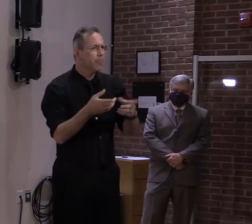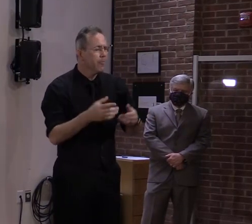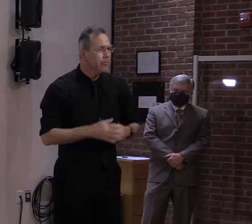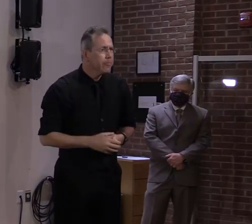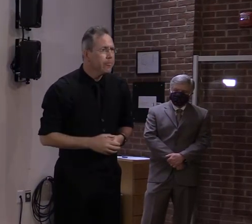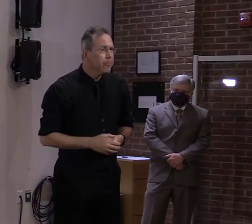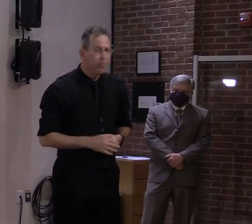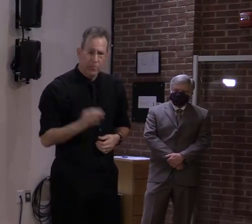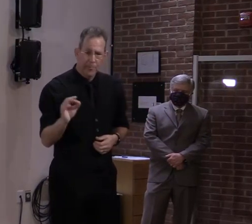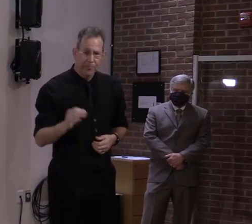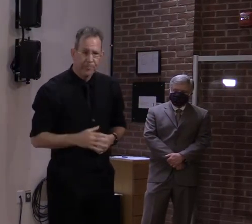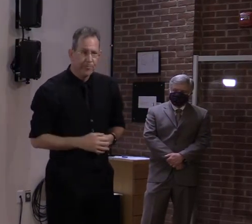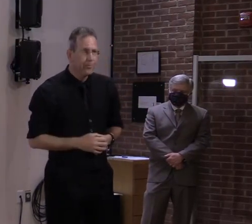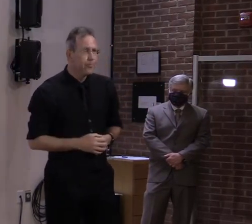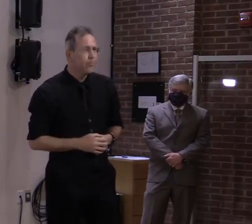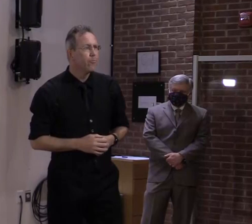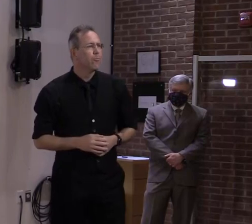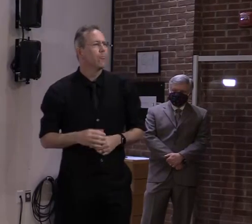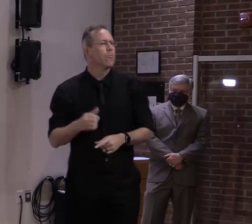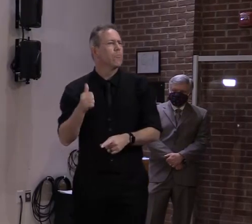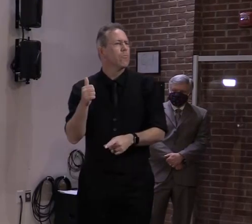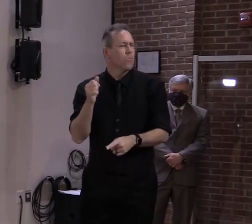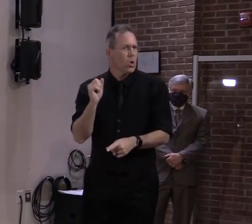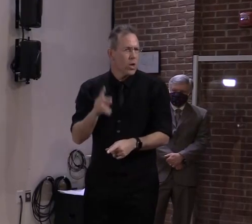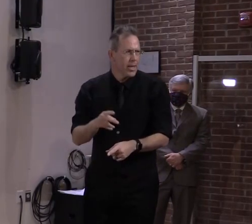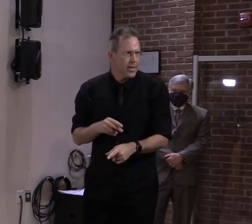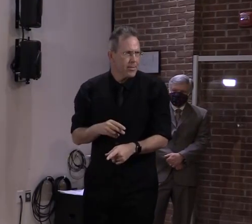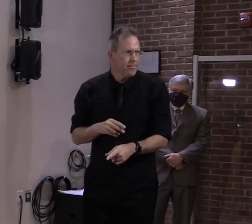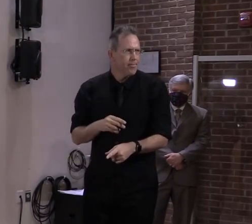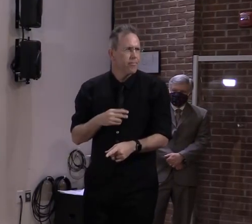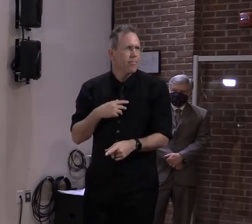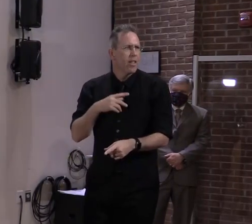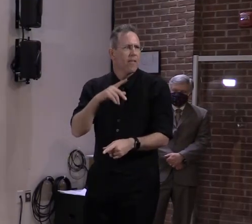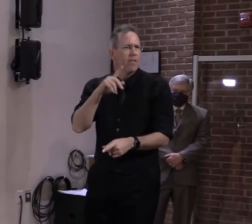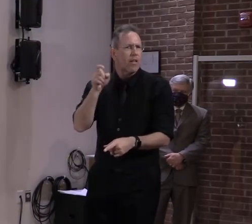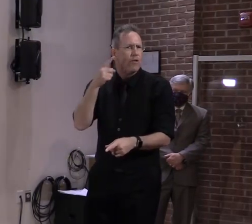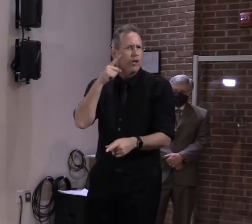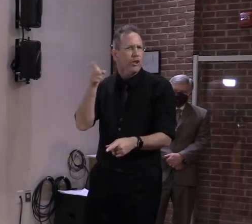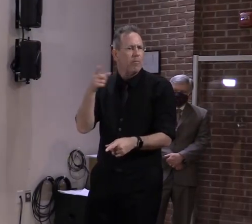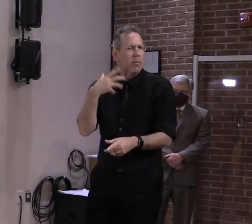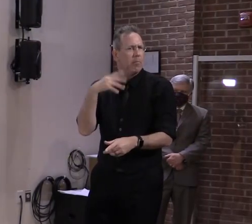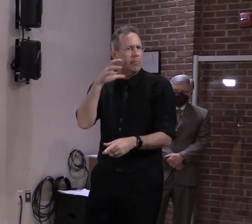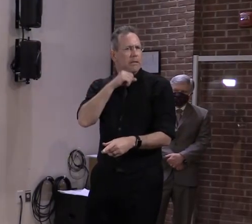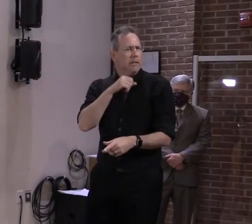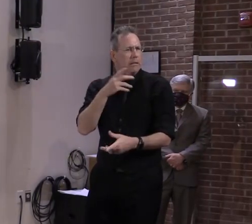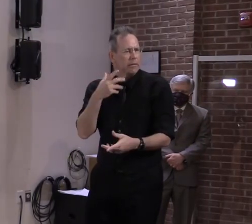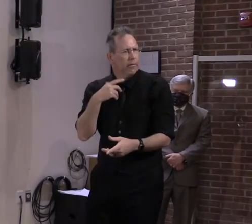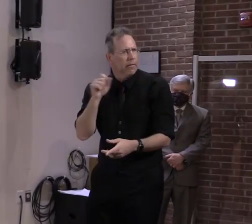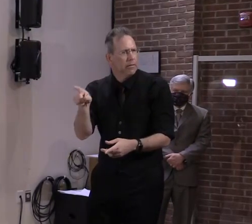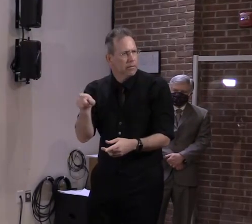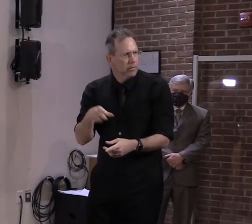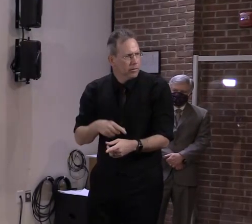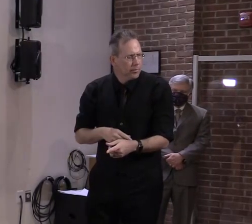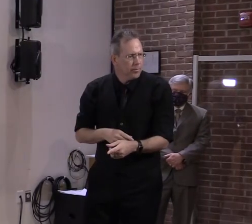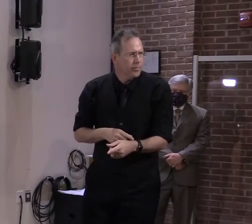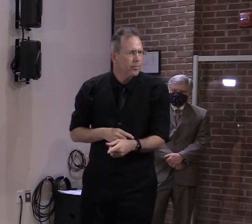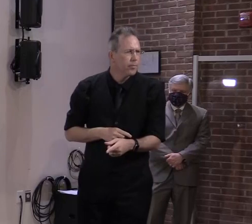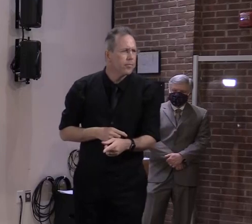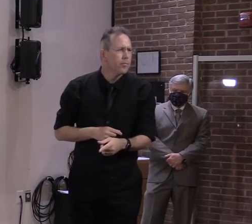Okay, and Governor, I may have missed it, but, and I think you told Stuart